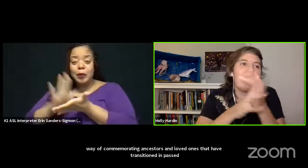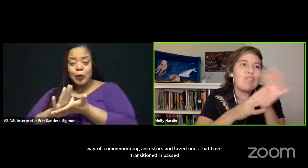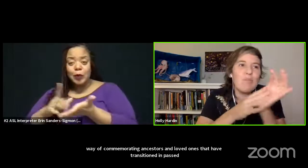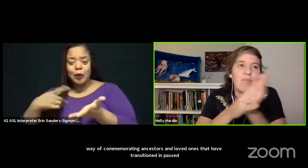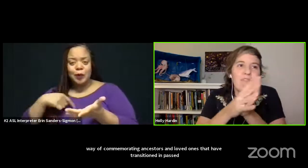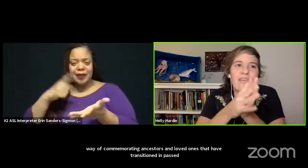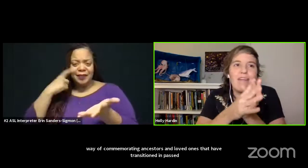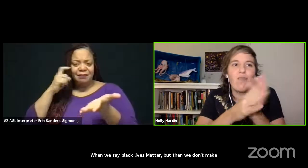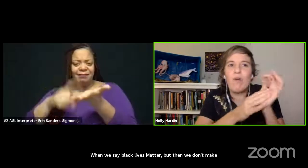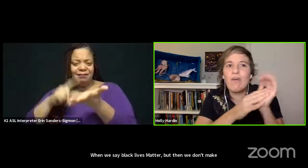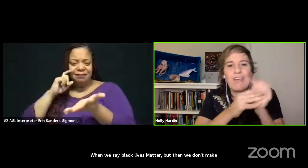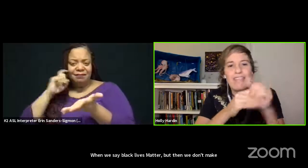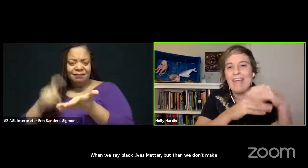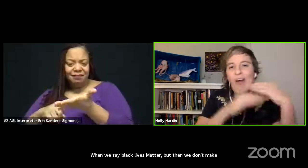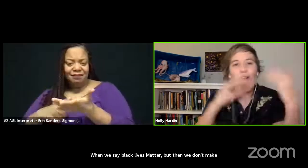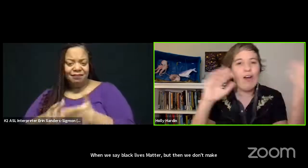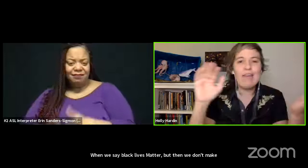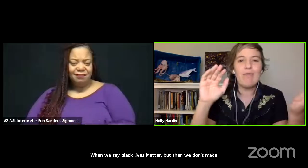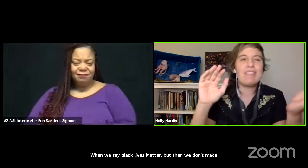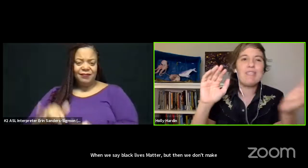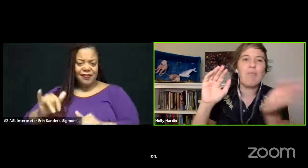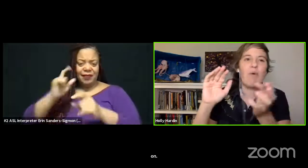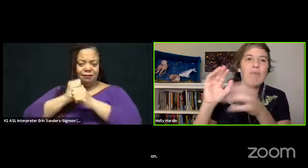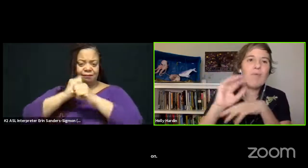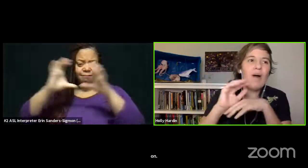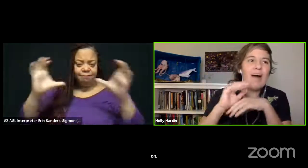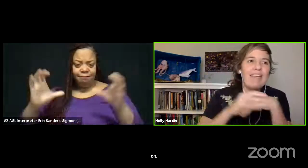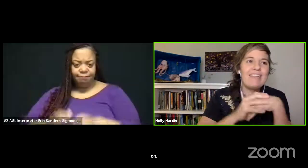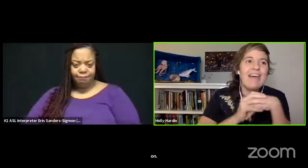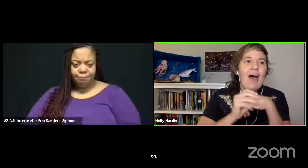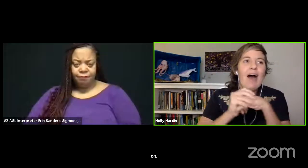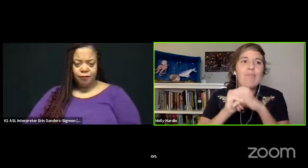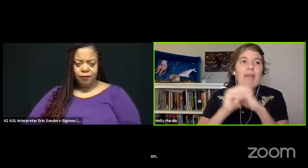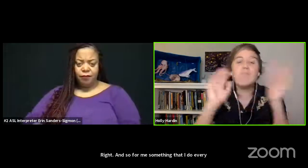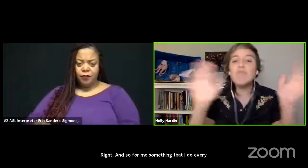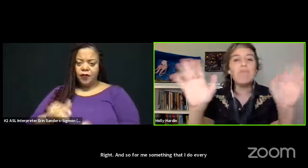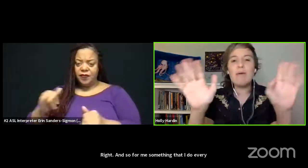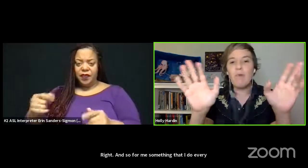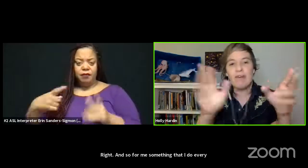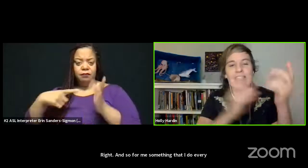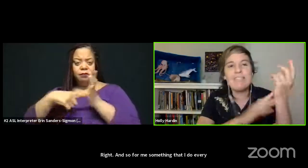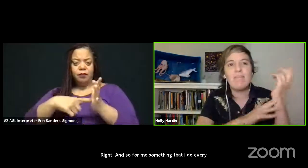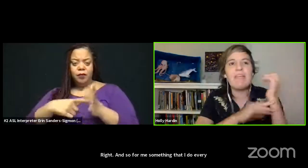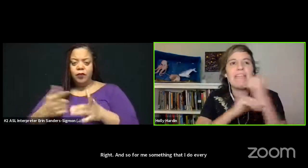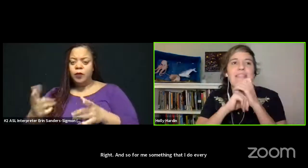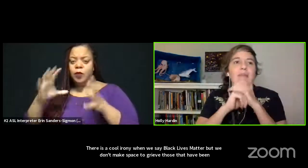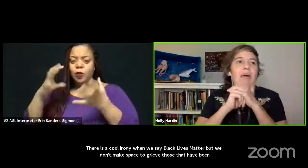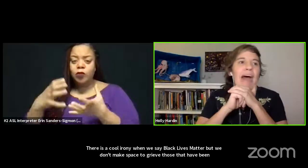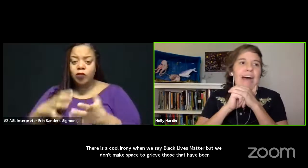a picture presented of a world that's like already reached the point we want, that movement work